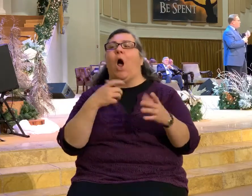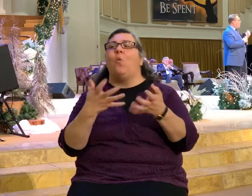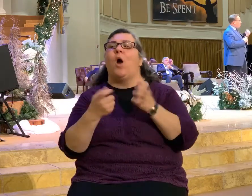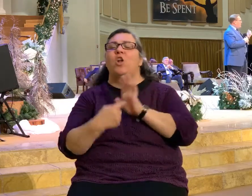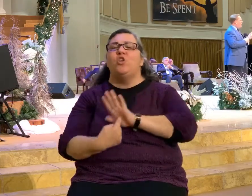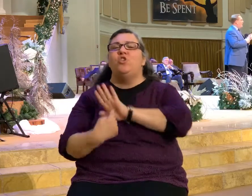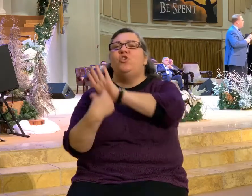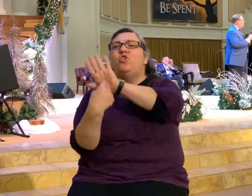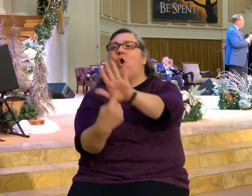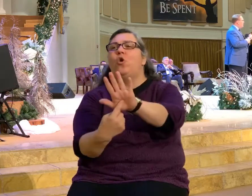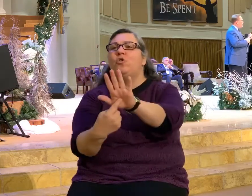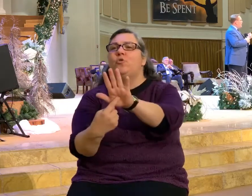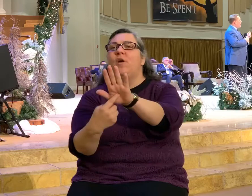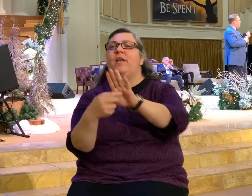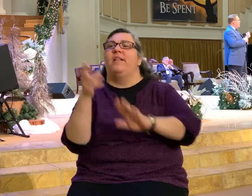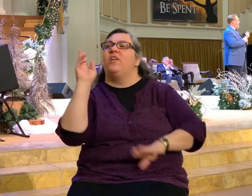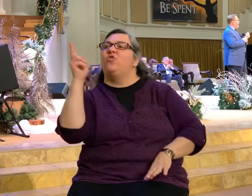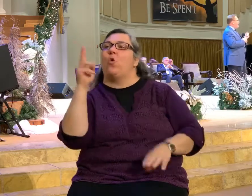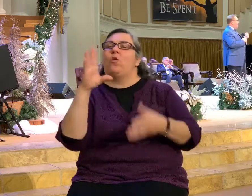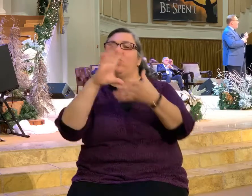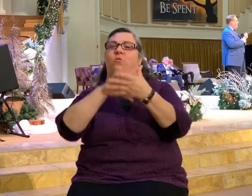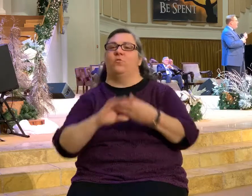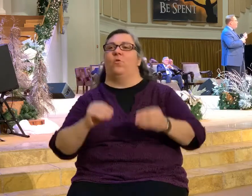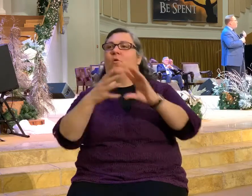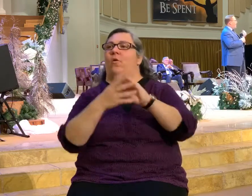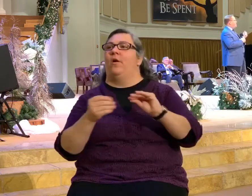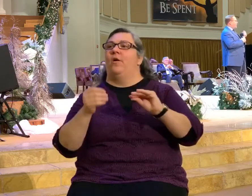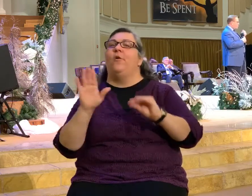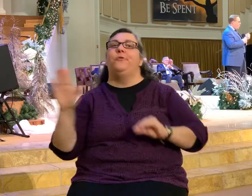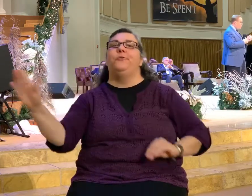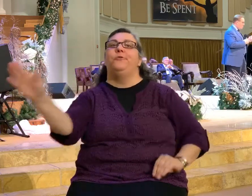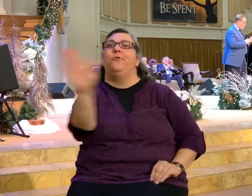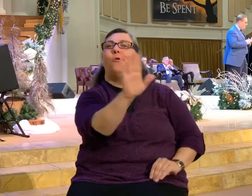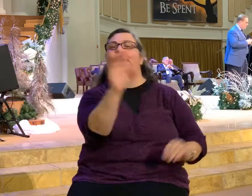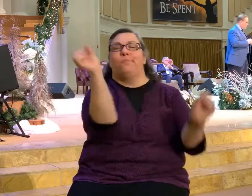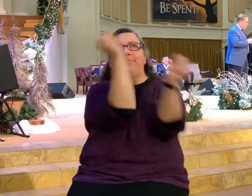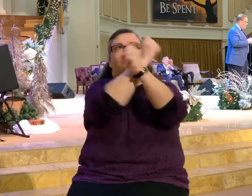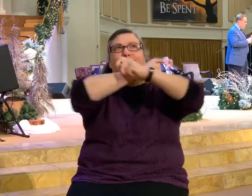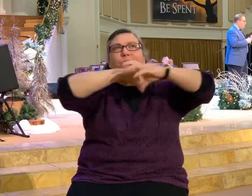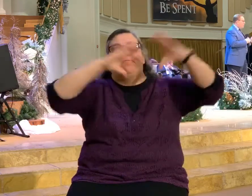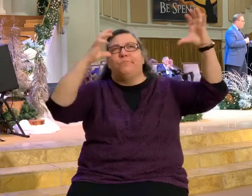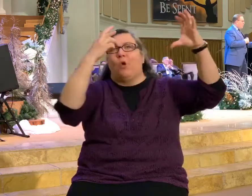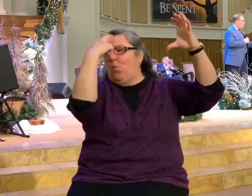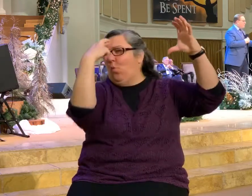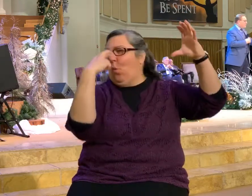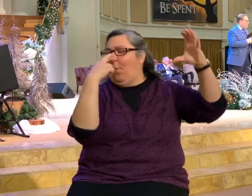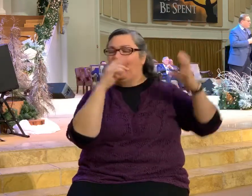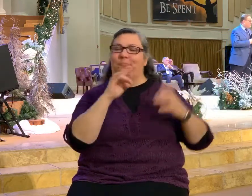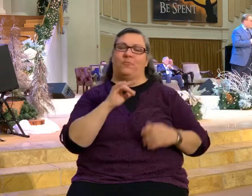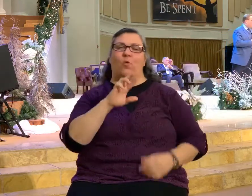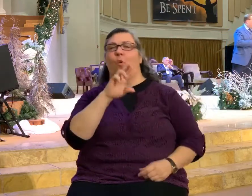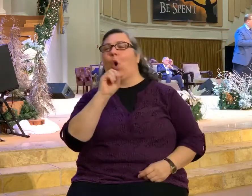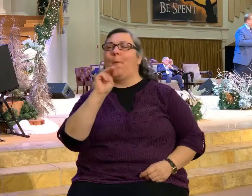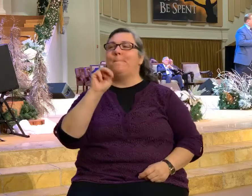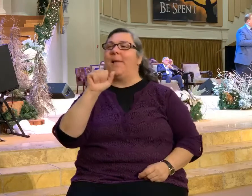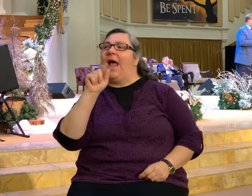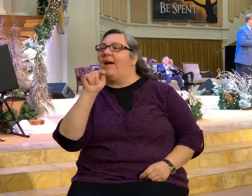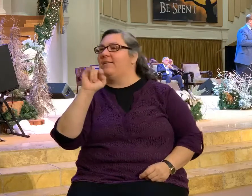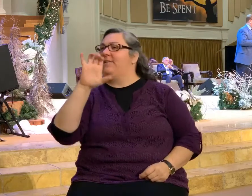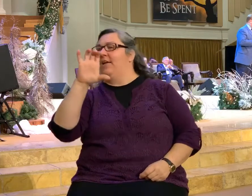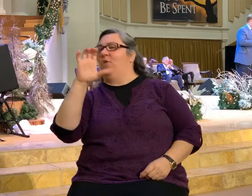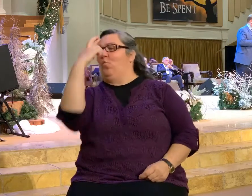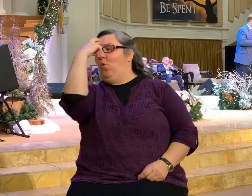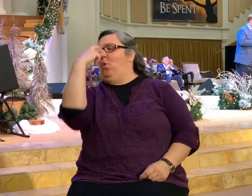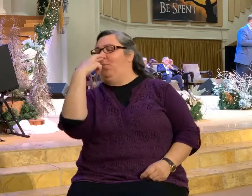of the historical narrative of your idea of romantic Rome. And I'm going to show you in just a few words